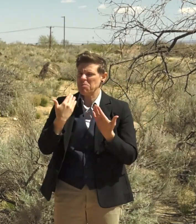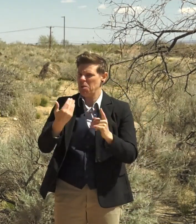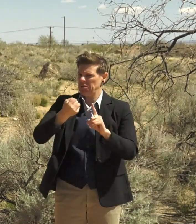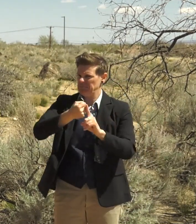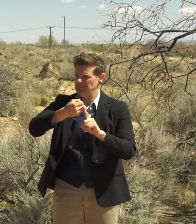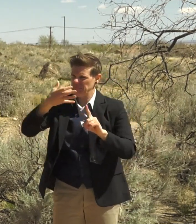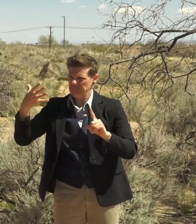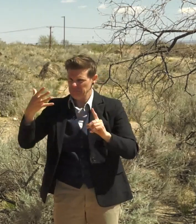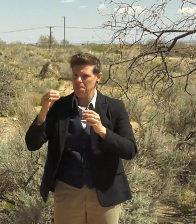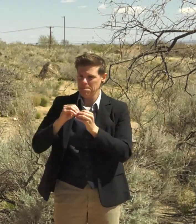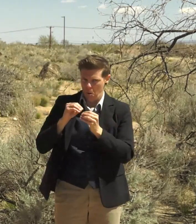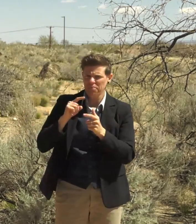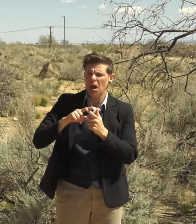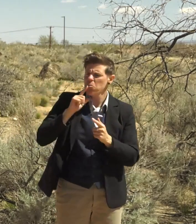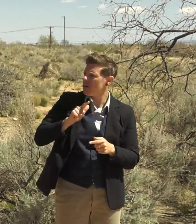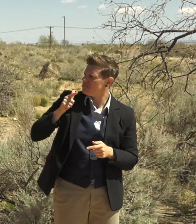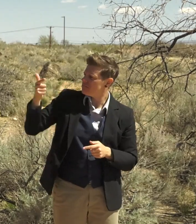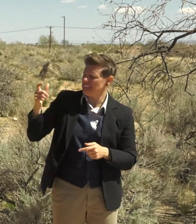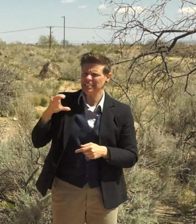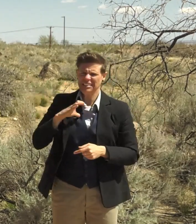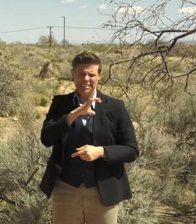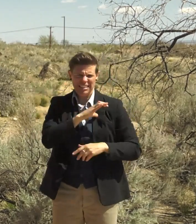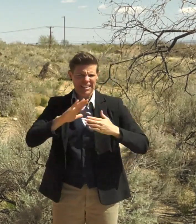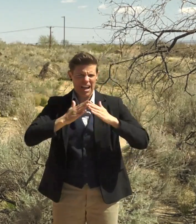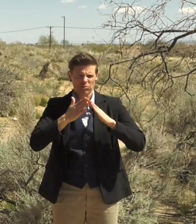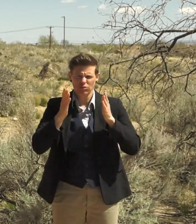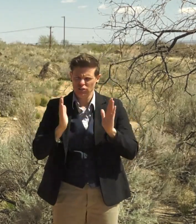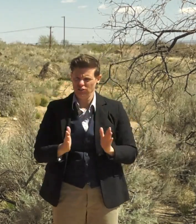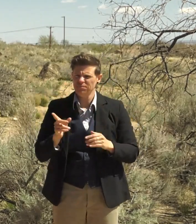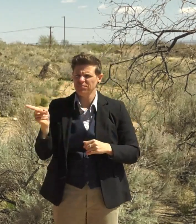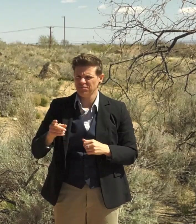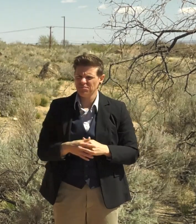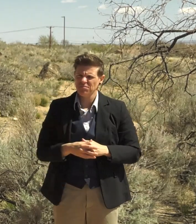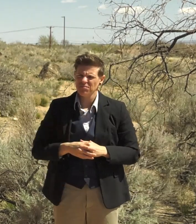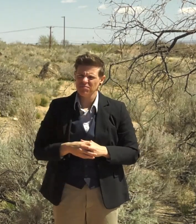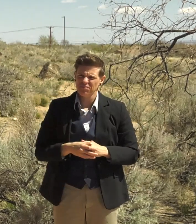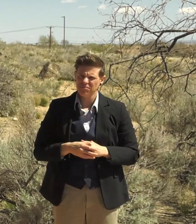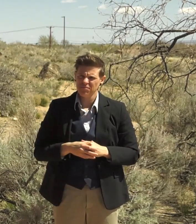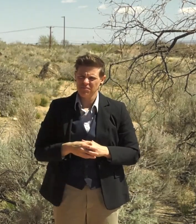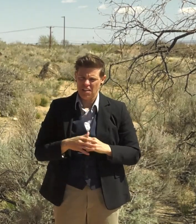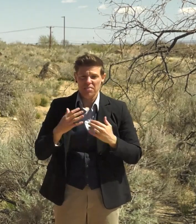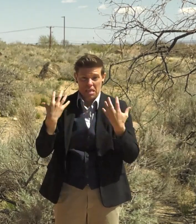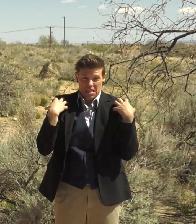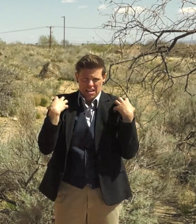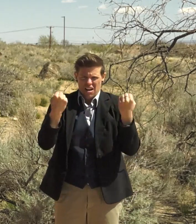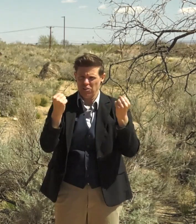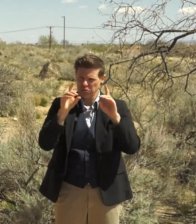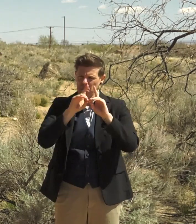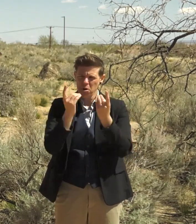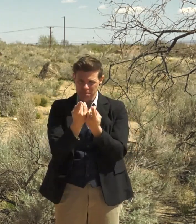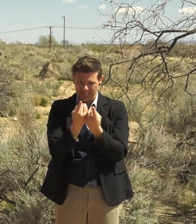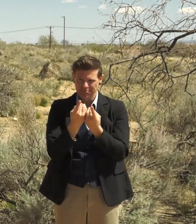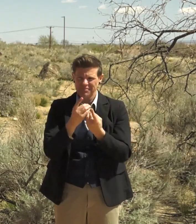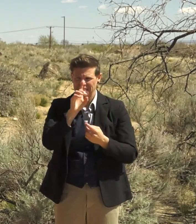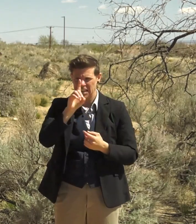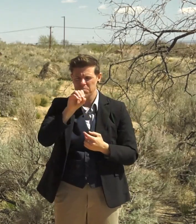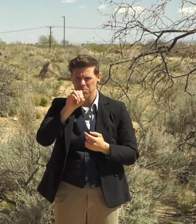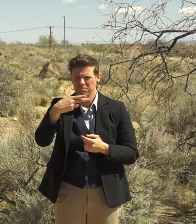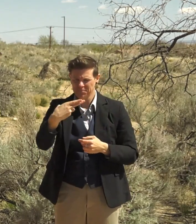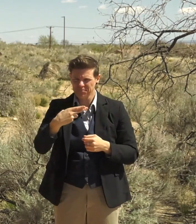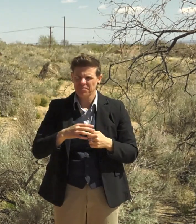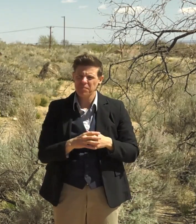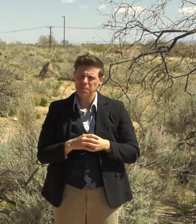we continue in our health department, and Dr. Mark Demena is going to come up in just a minute and speak about this, but we unfortunately have